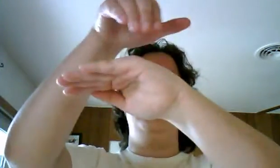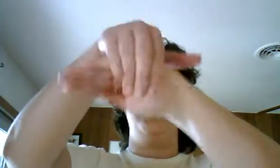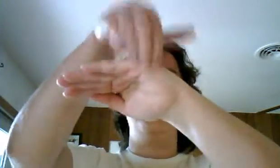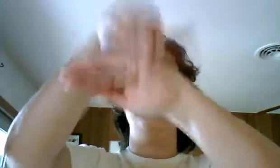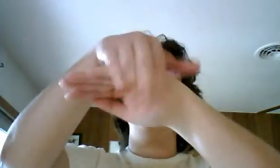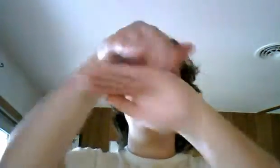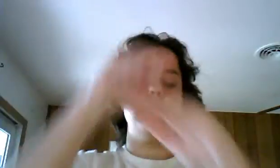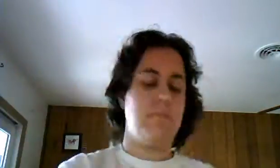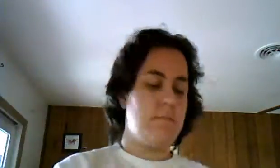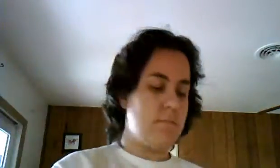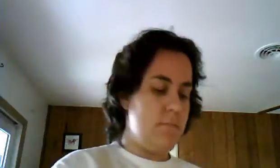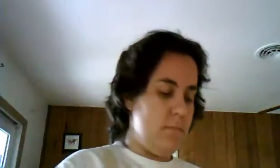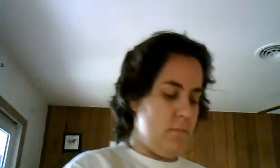tonight.